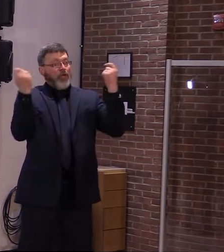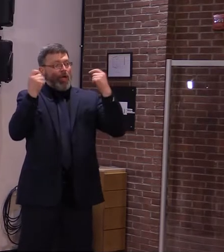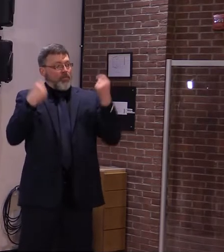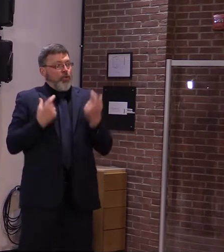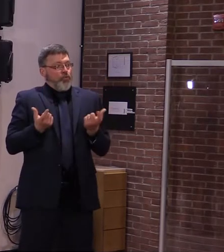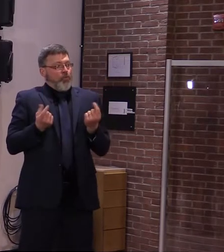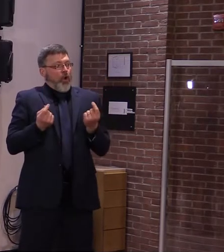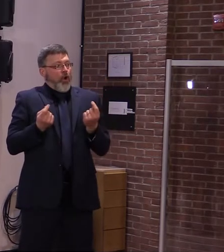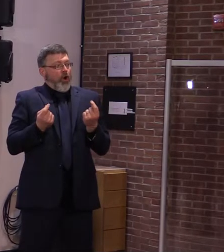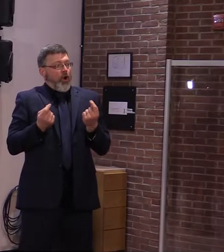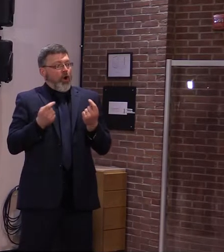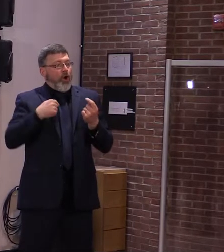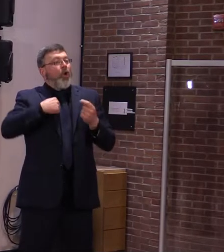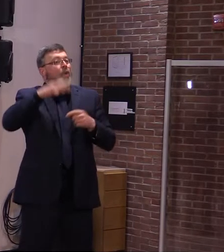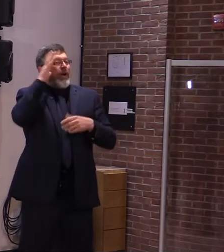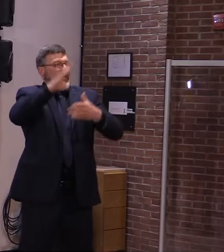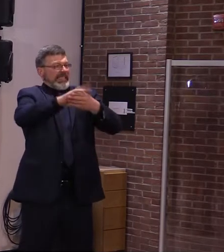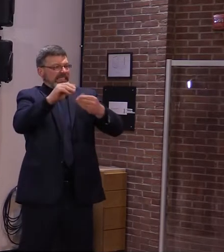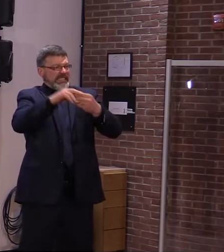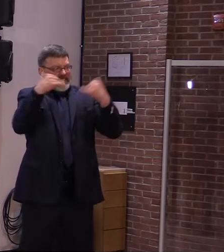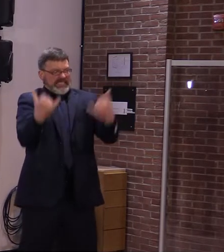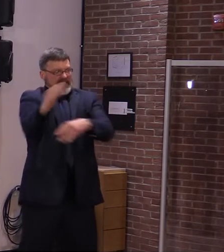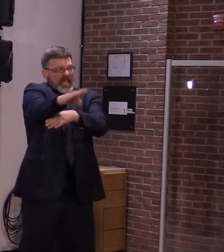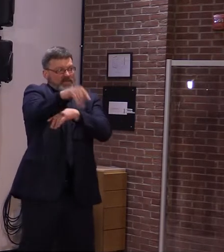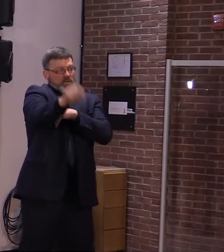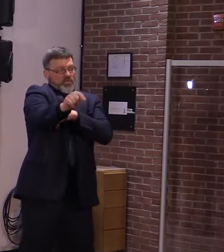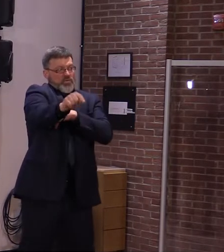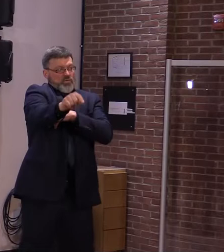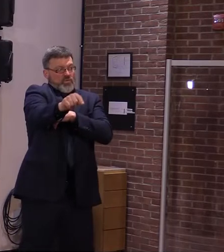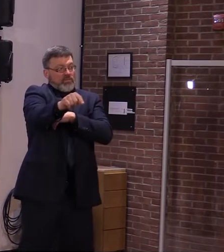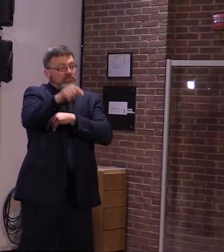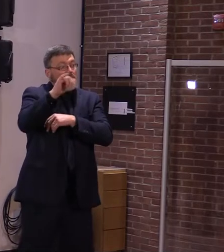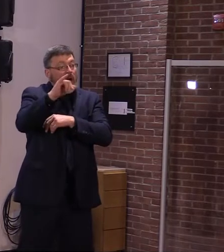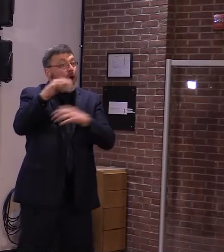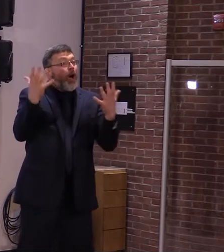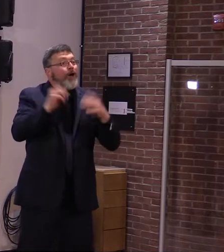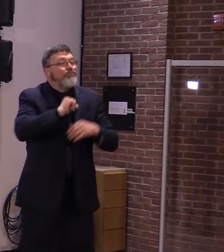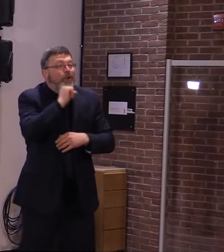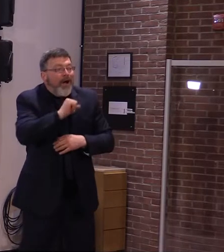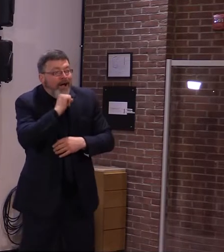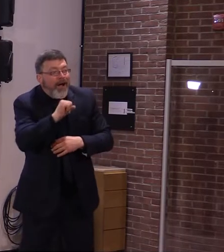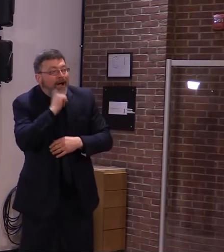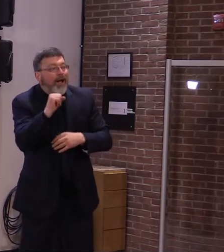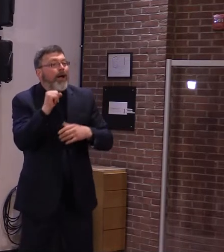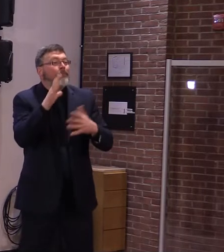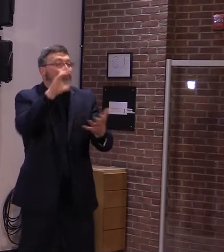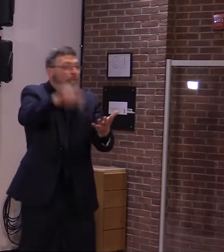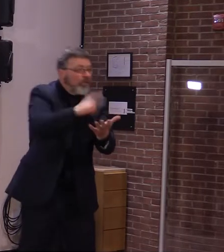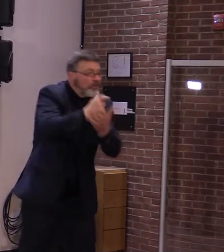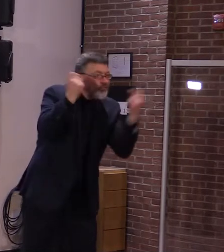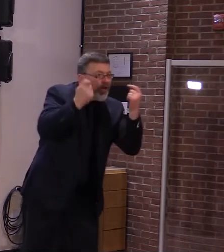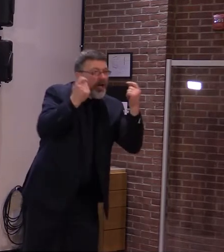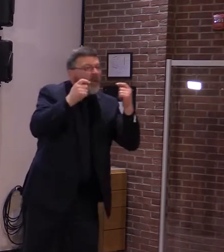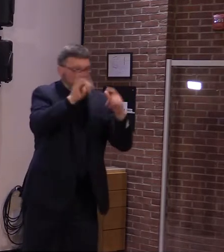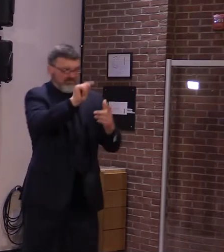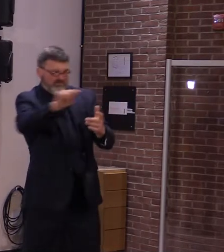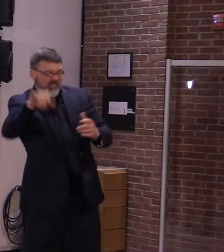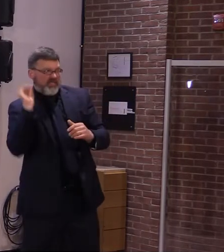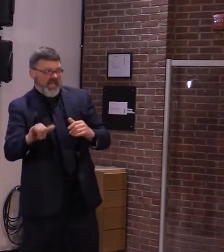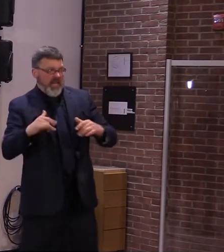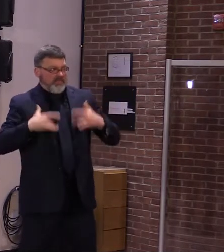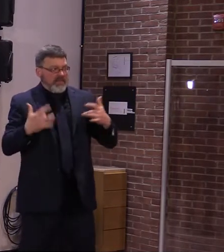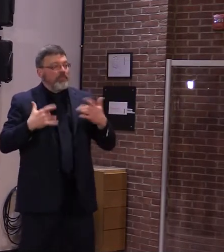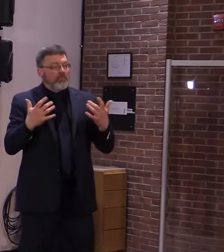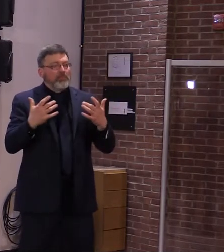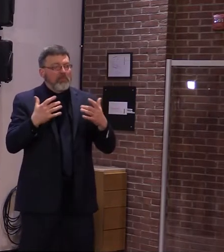end-of-school-year celebrations, including proms, will be permitted. But we'll need to follow the safety requirements outlined in our Safe and Healthy Schools Guidance